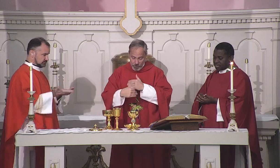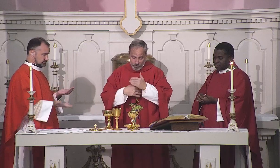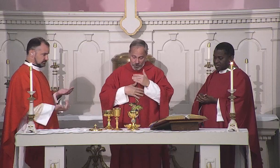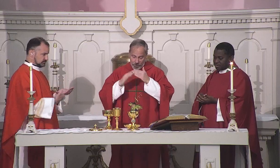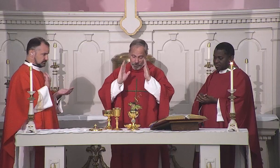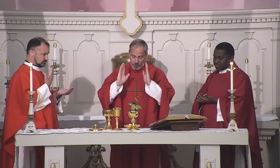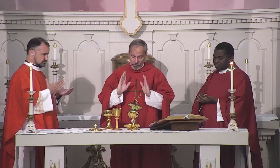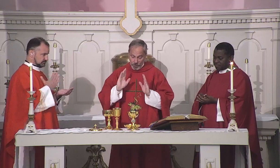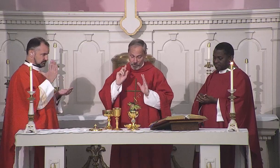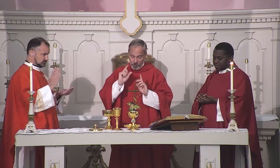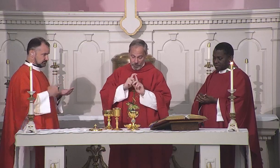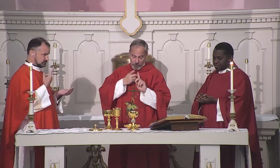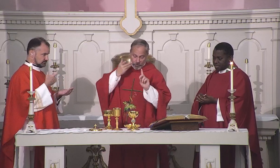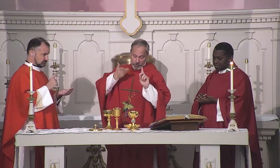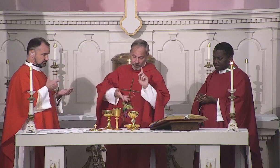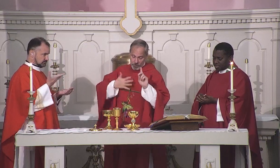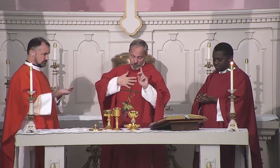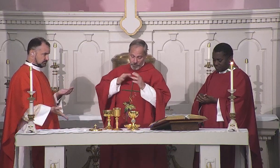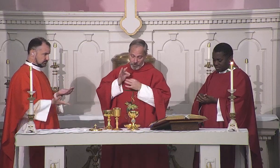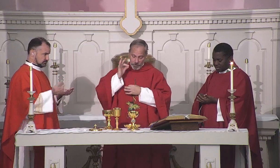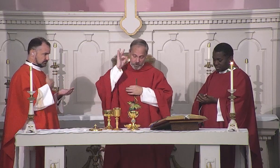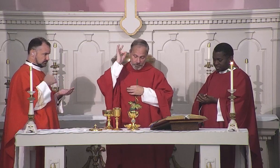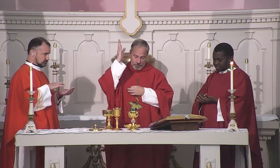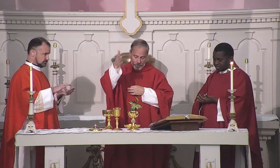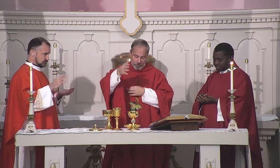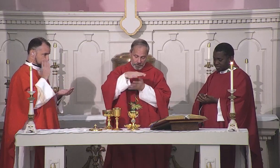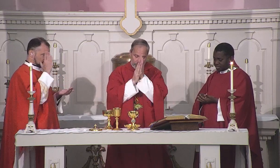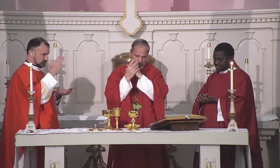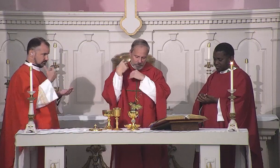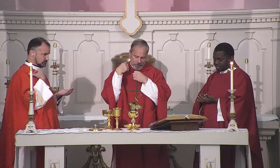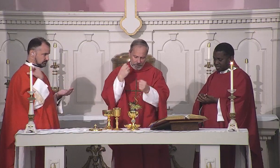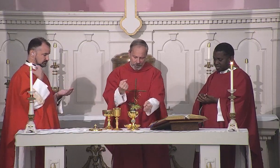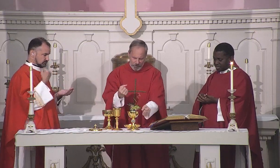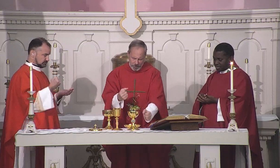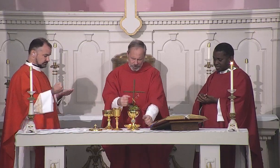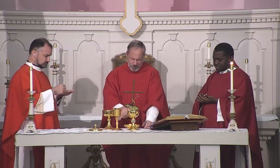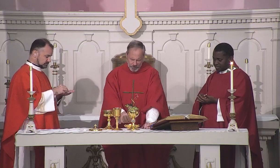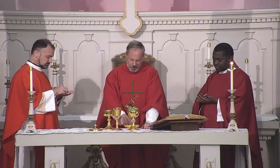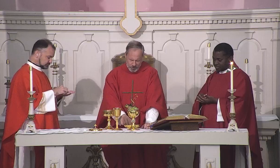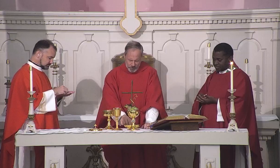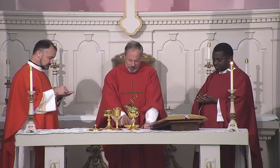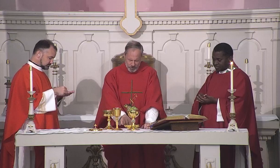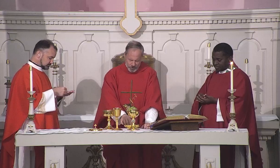See me. Only say the word and I shall be healed.